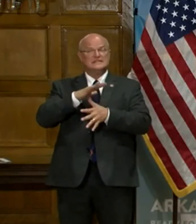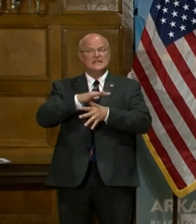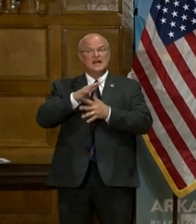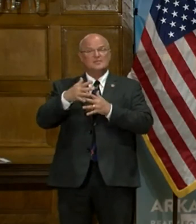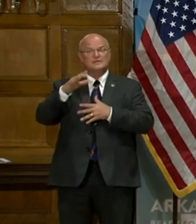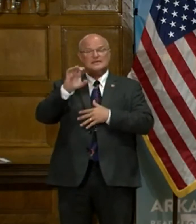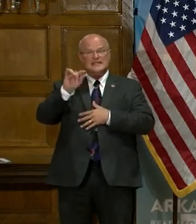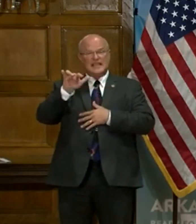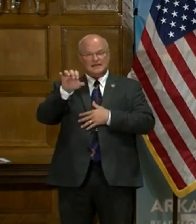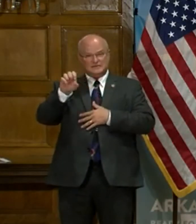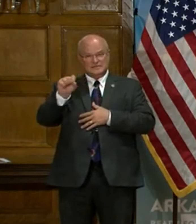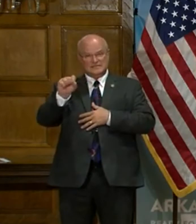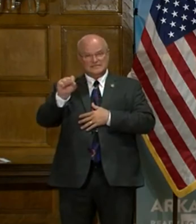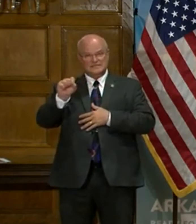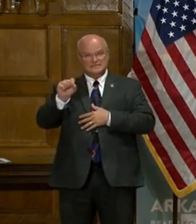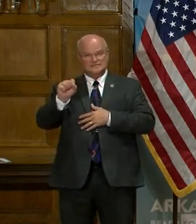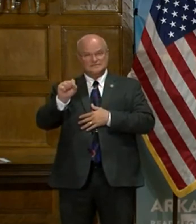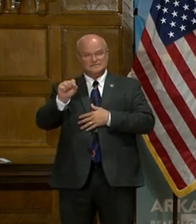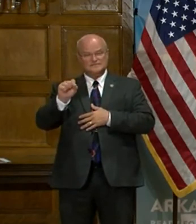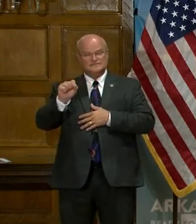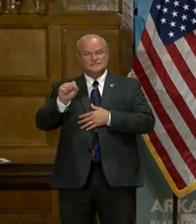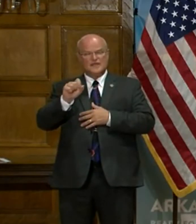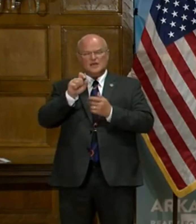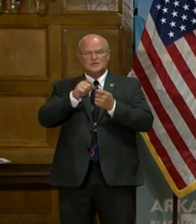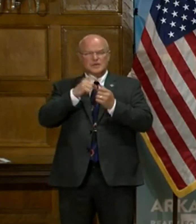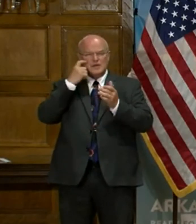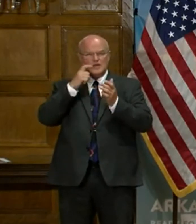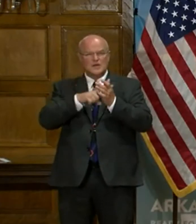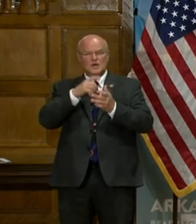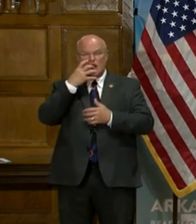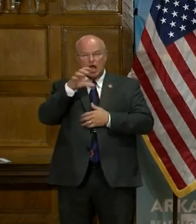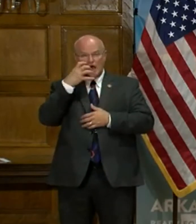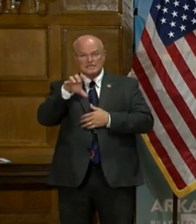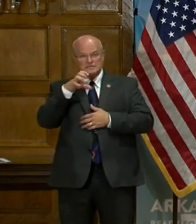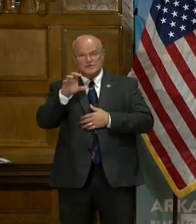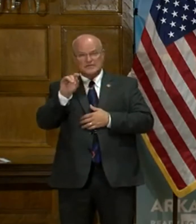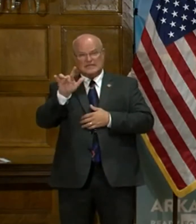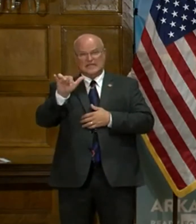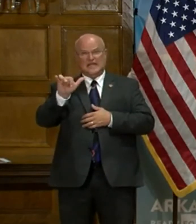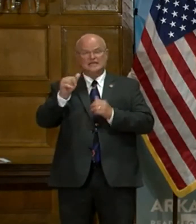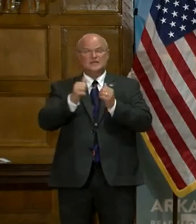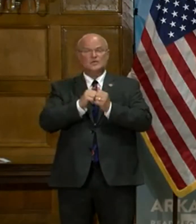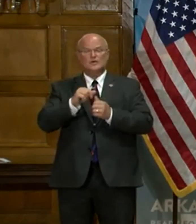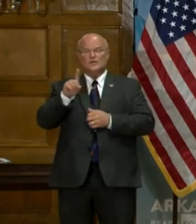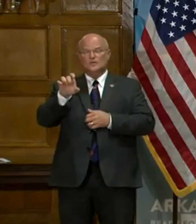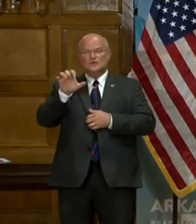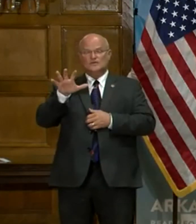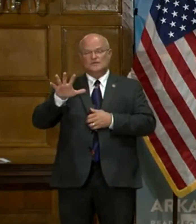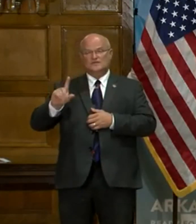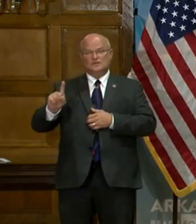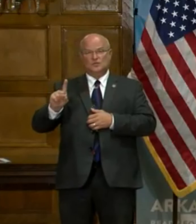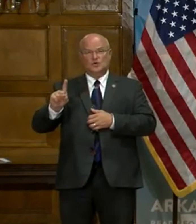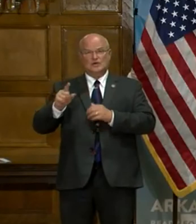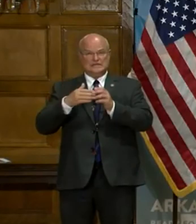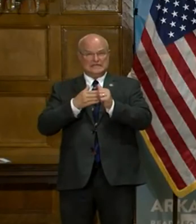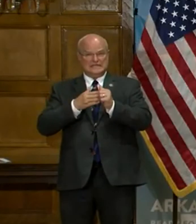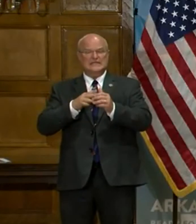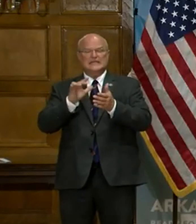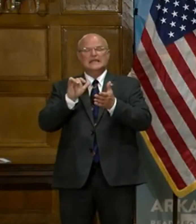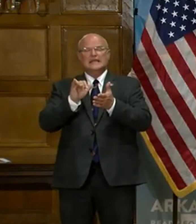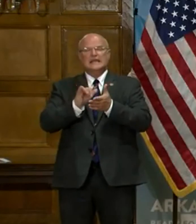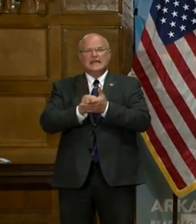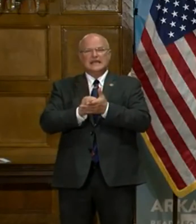counties. I want to particularly note Hot Spring County with 151 as our lead, and those